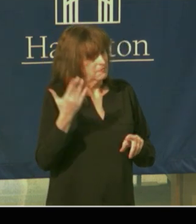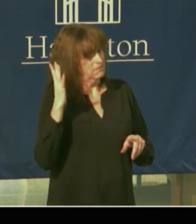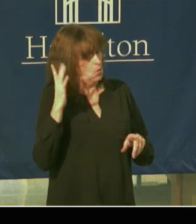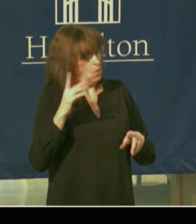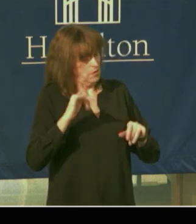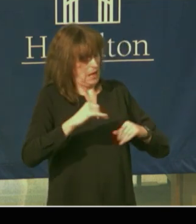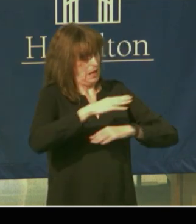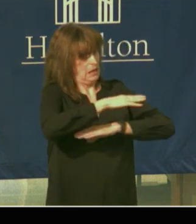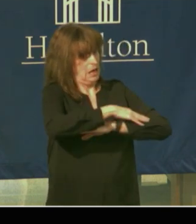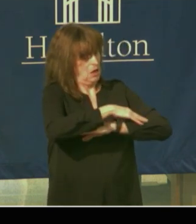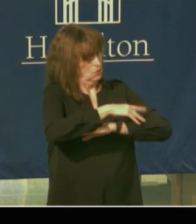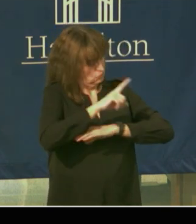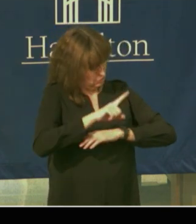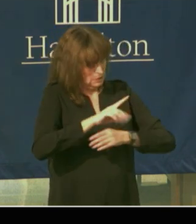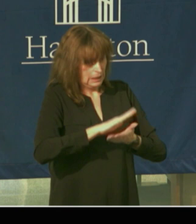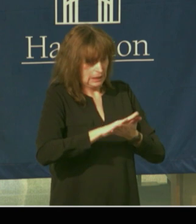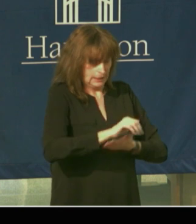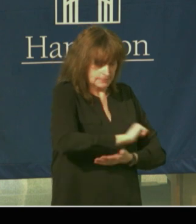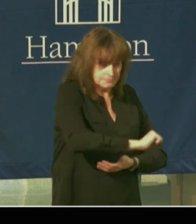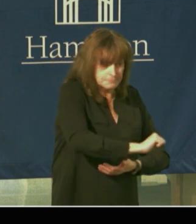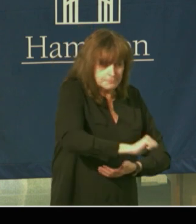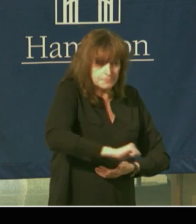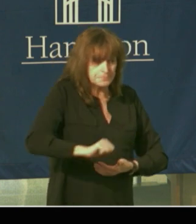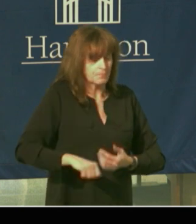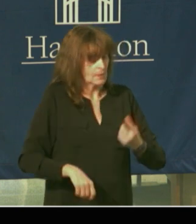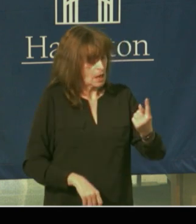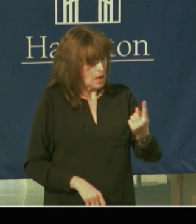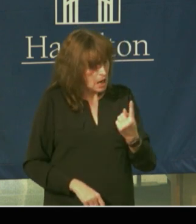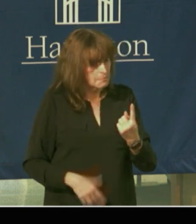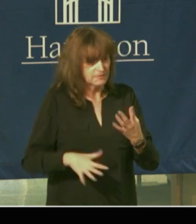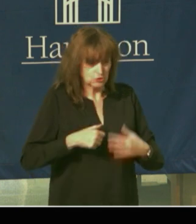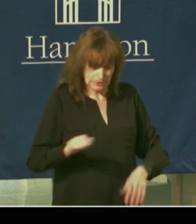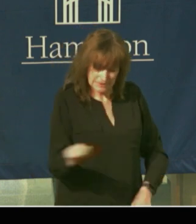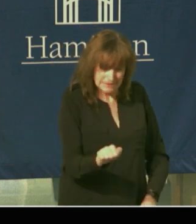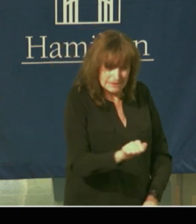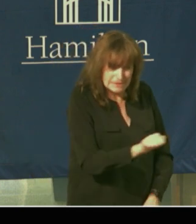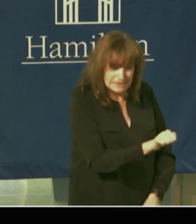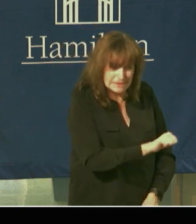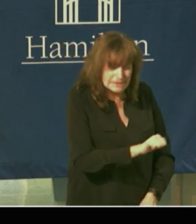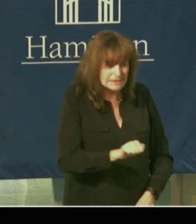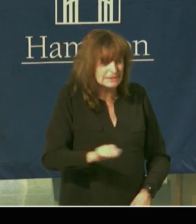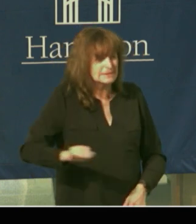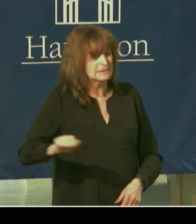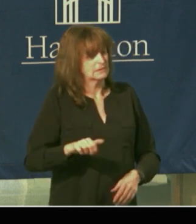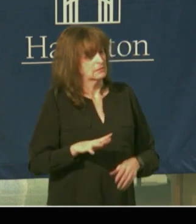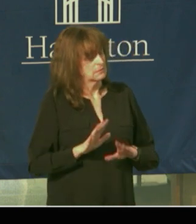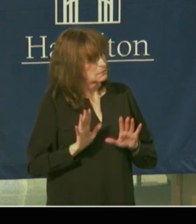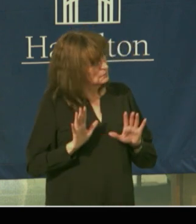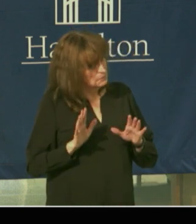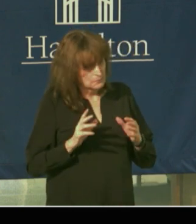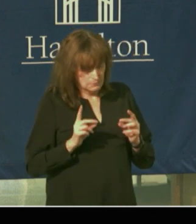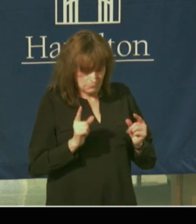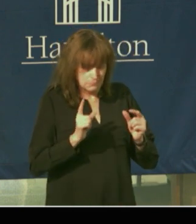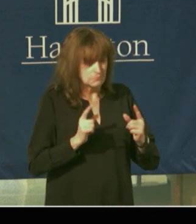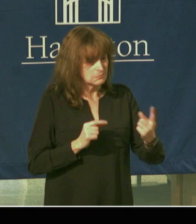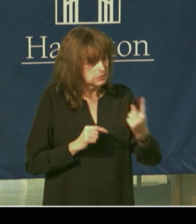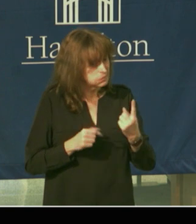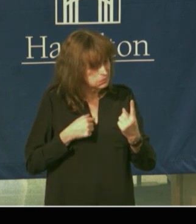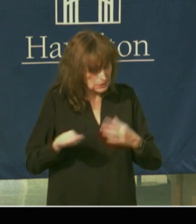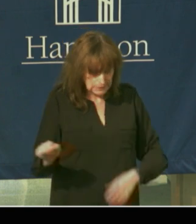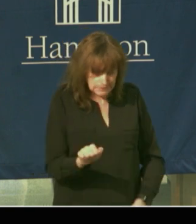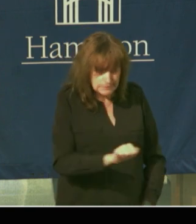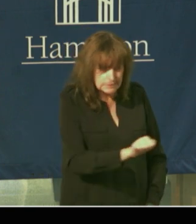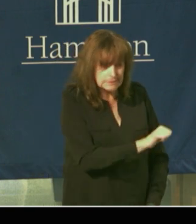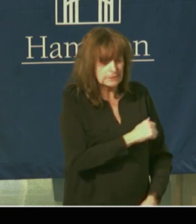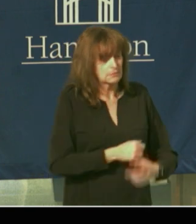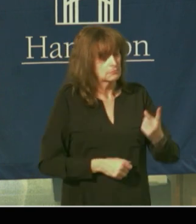Just recognizing that you've got a flow through, banks and bank tellers, et cetera. So keeping those surfaces clean, the handles that people